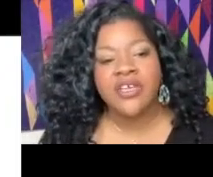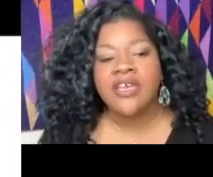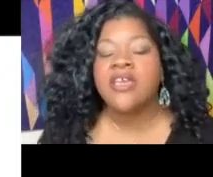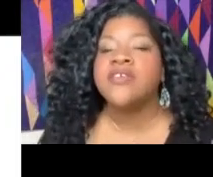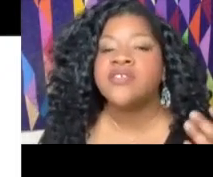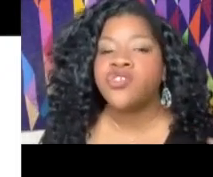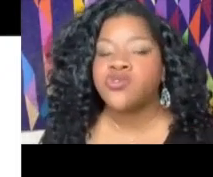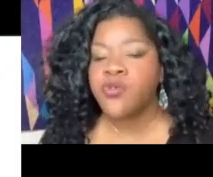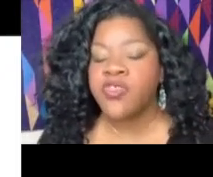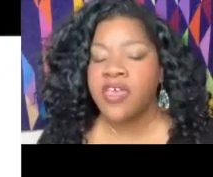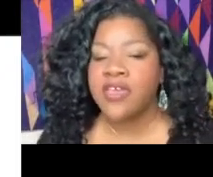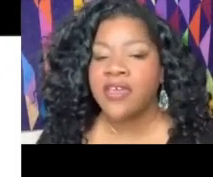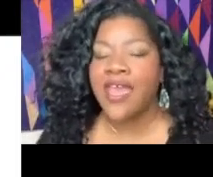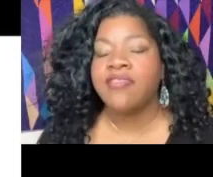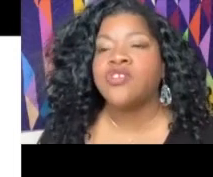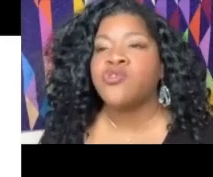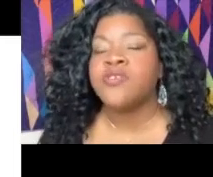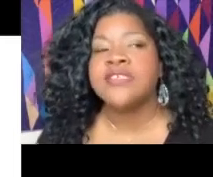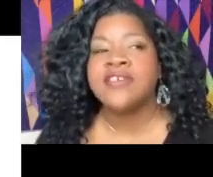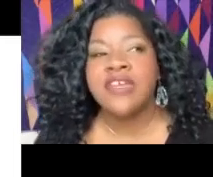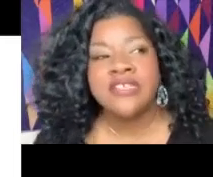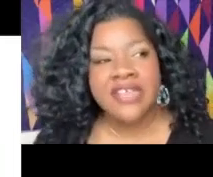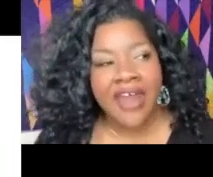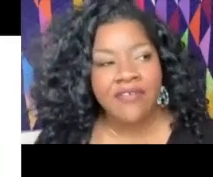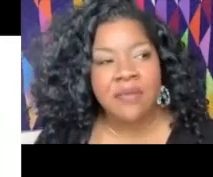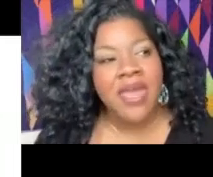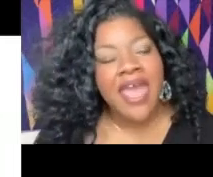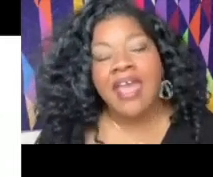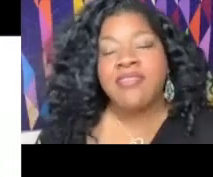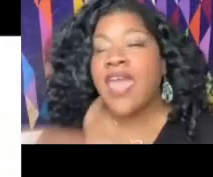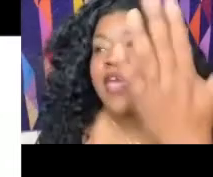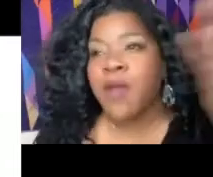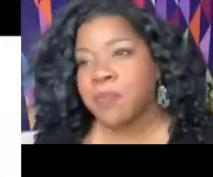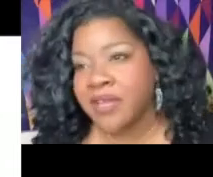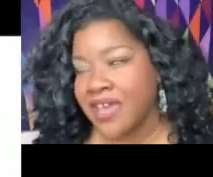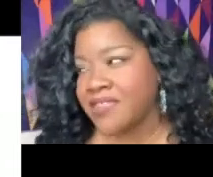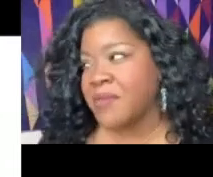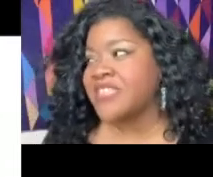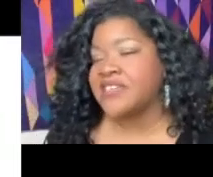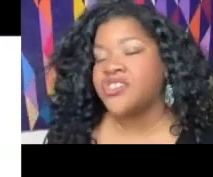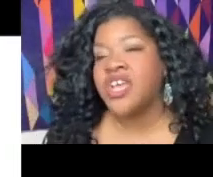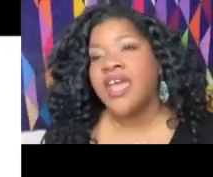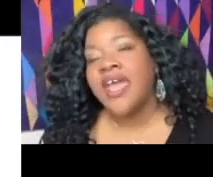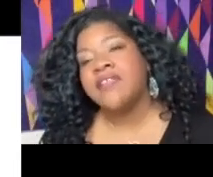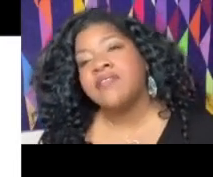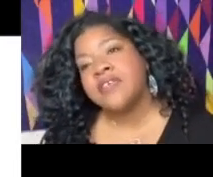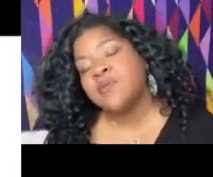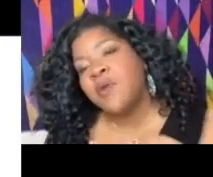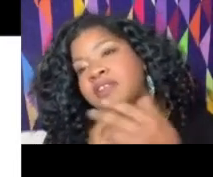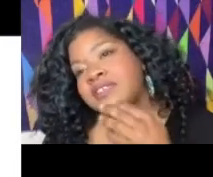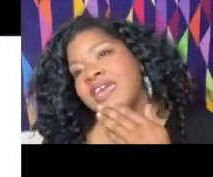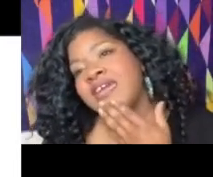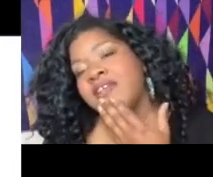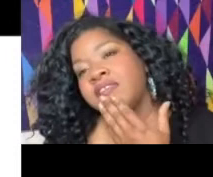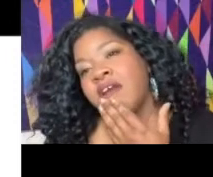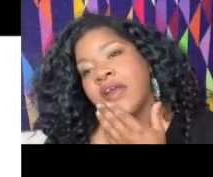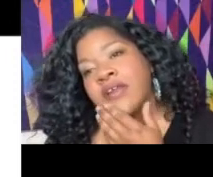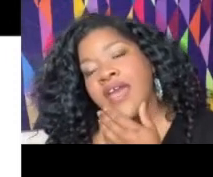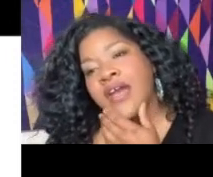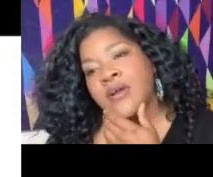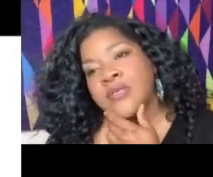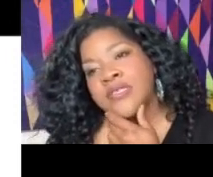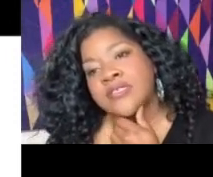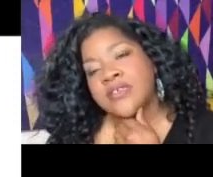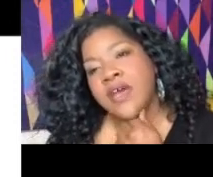message. It is a true thing. And the truth is living inside of them. And they replicate the message. And this one day at the